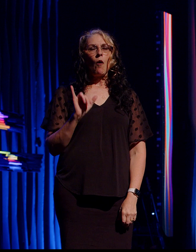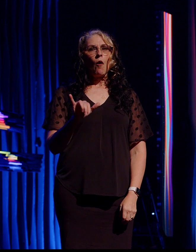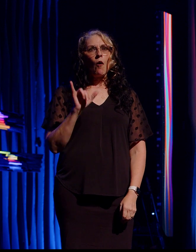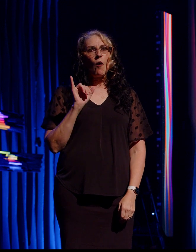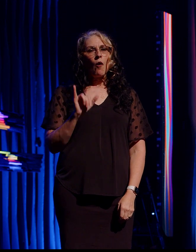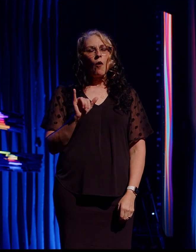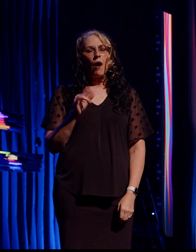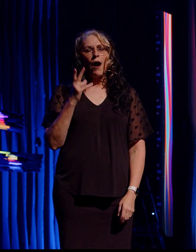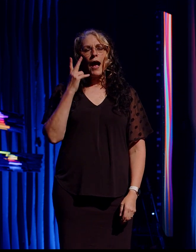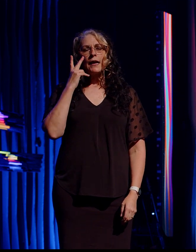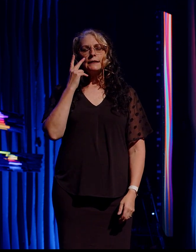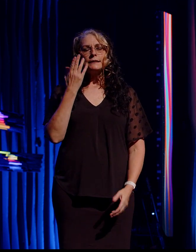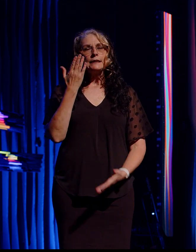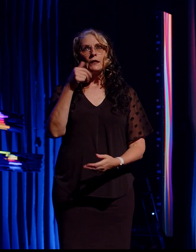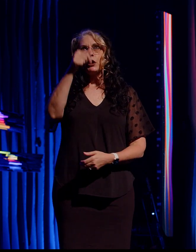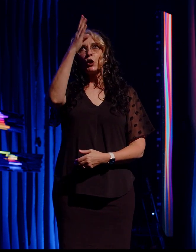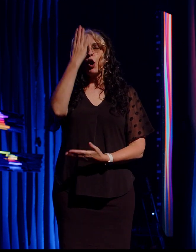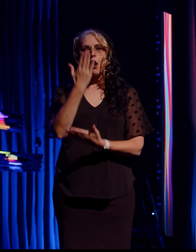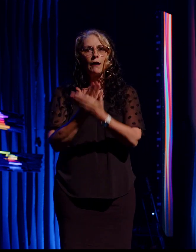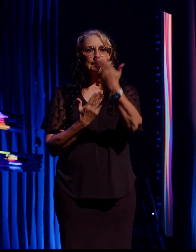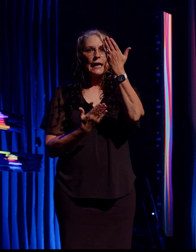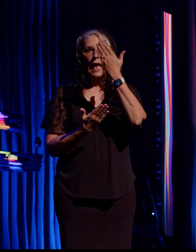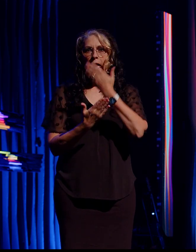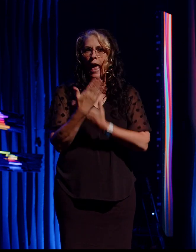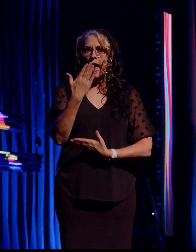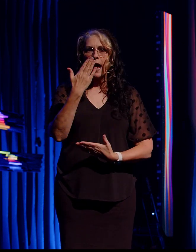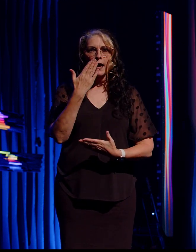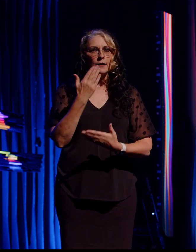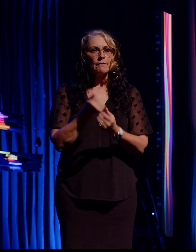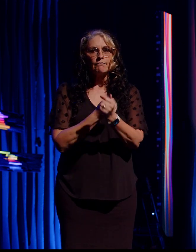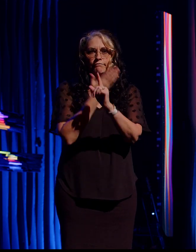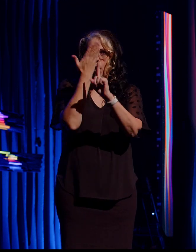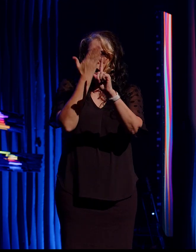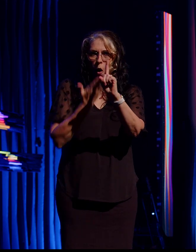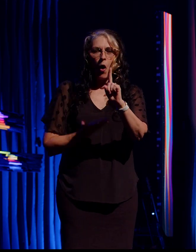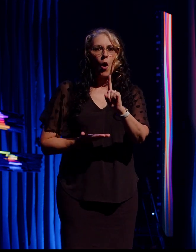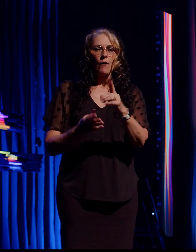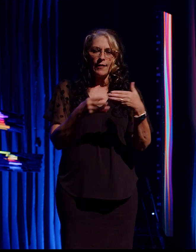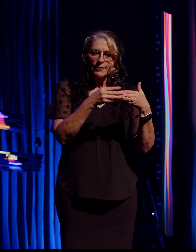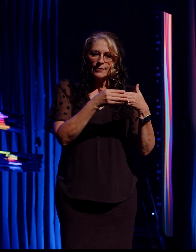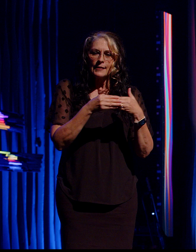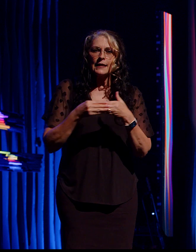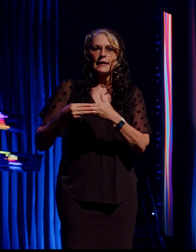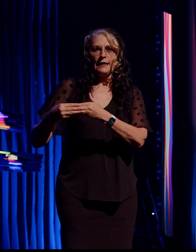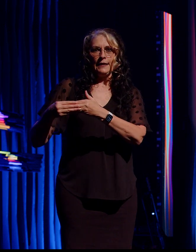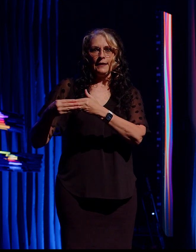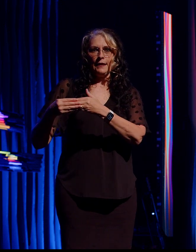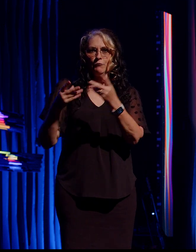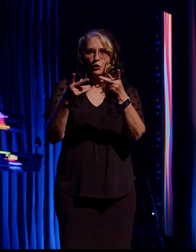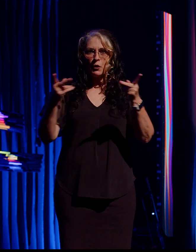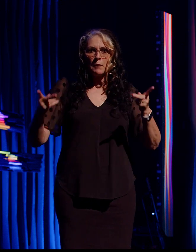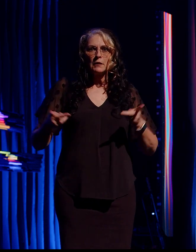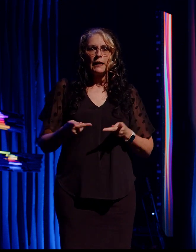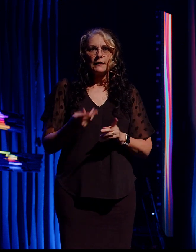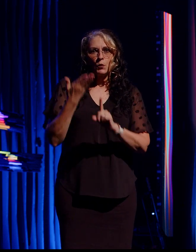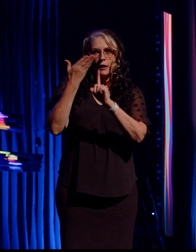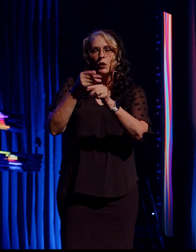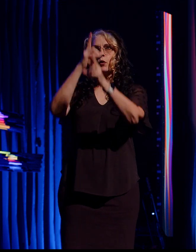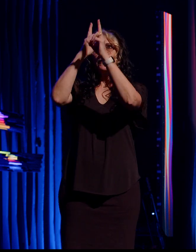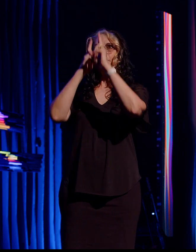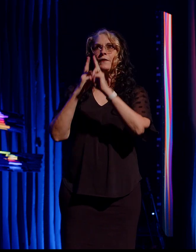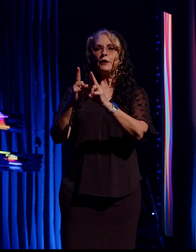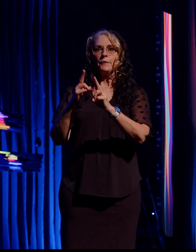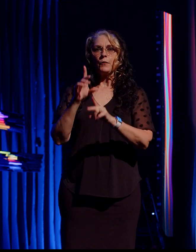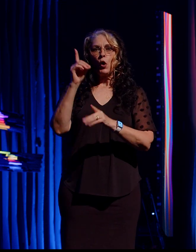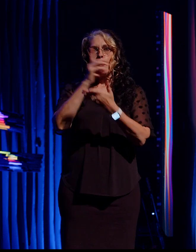I just see God's hand all over Andy, leading him to a place where God would fear him. One of